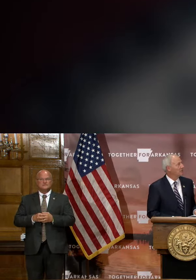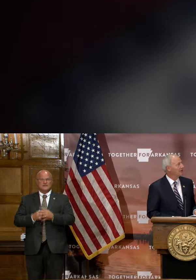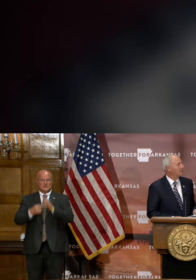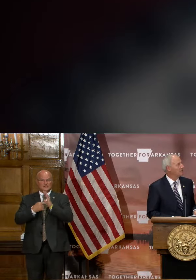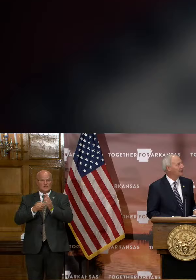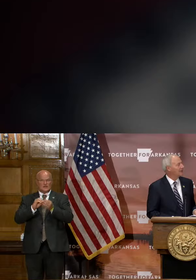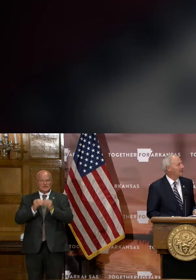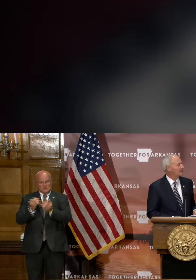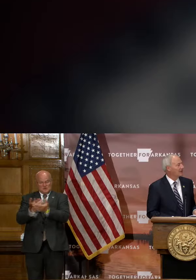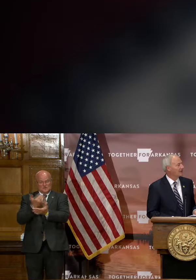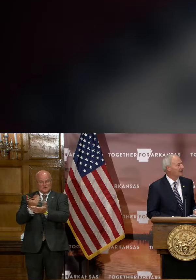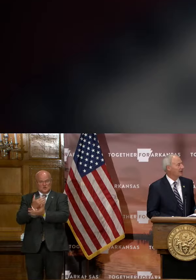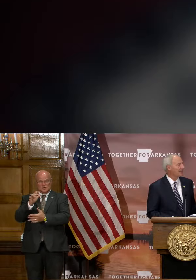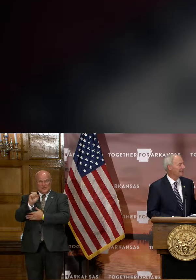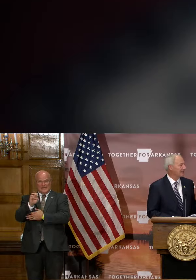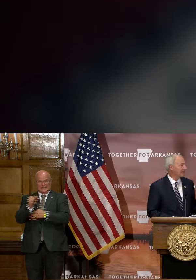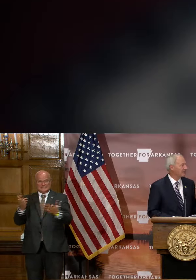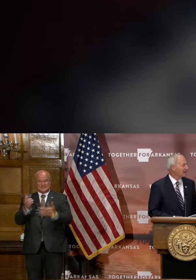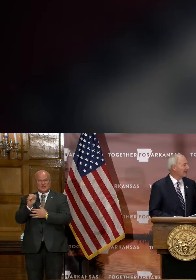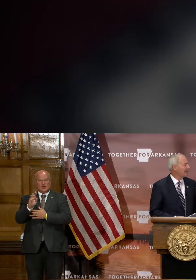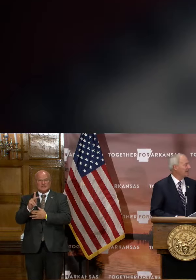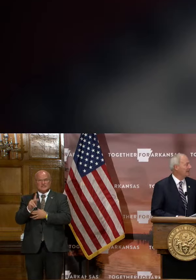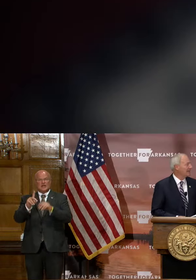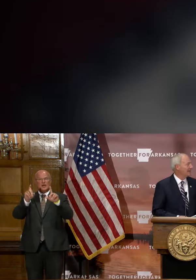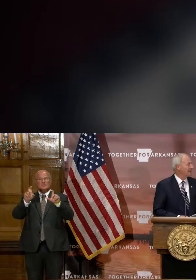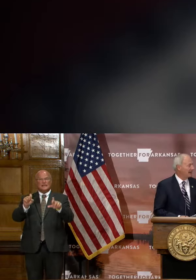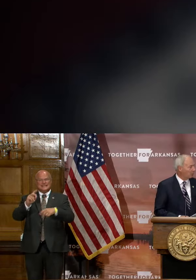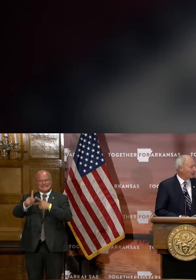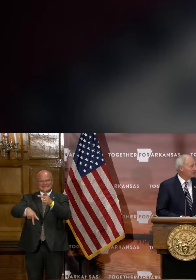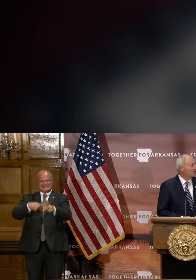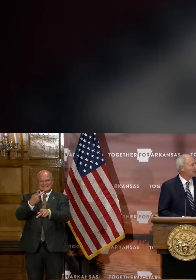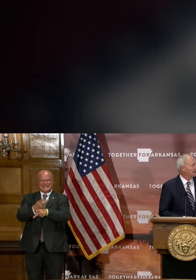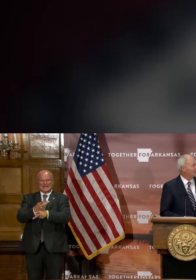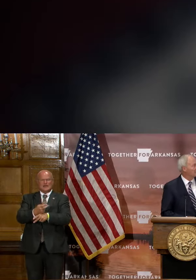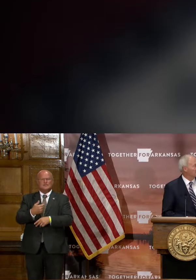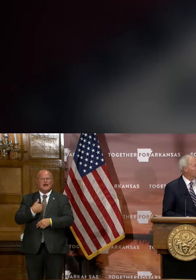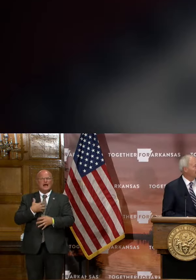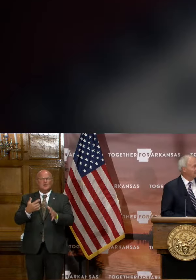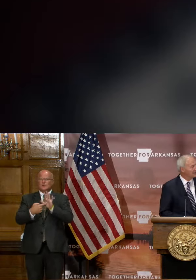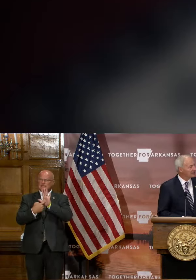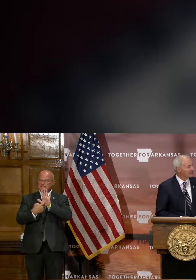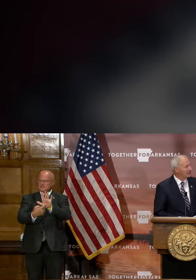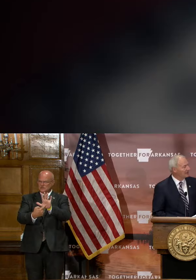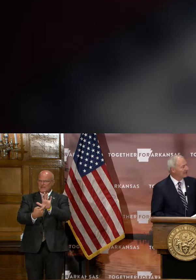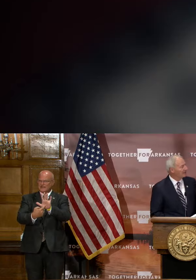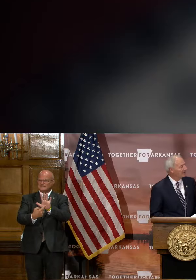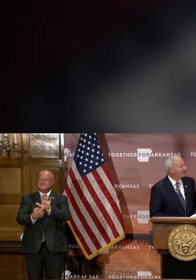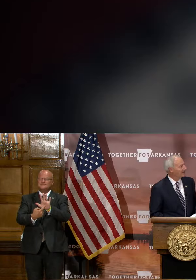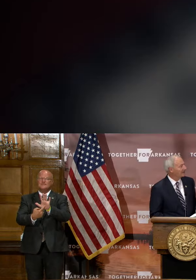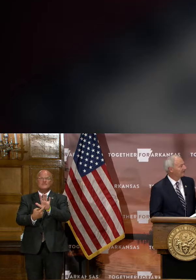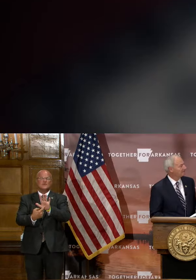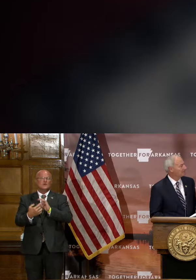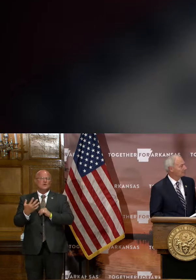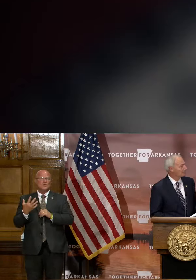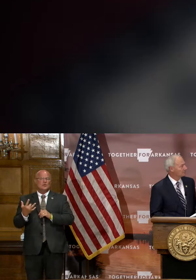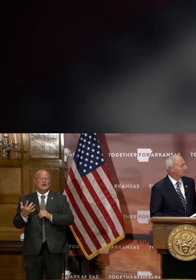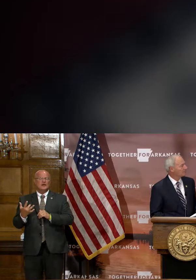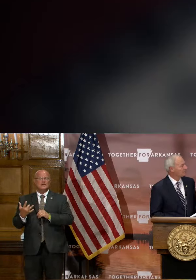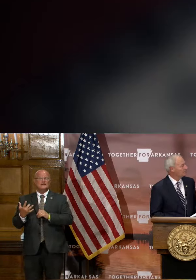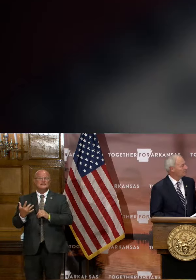the number of new cases in Arkansas by test type. I wanted to illustrate this because